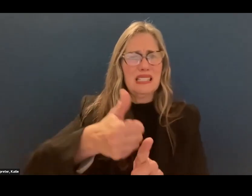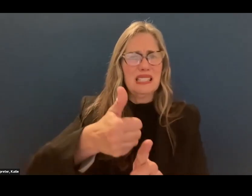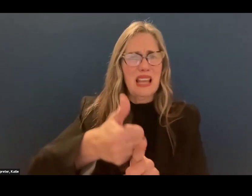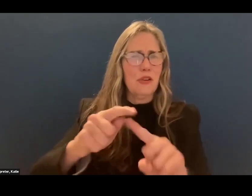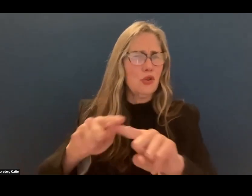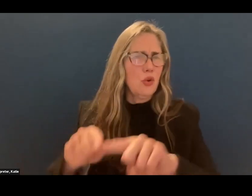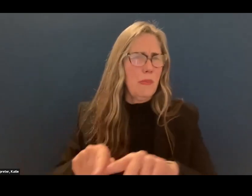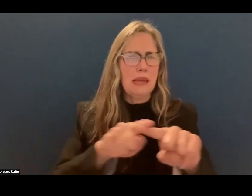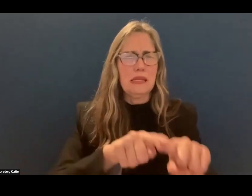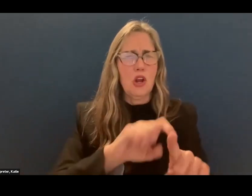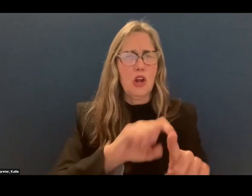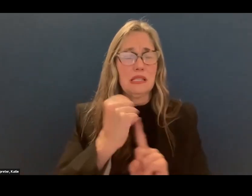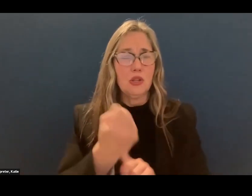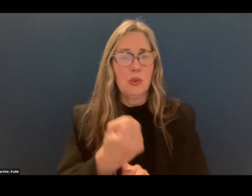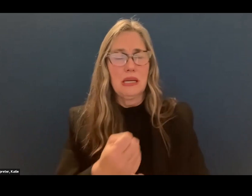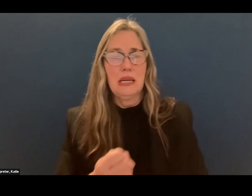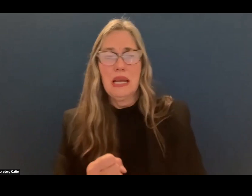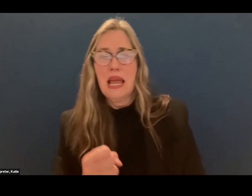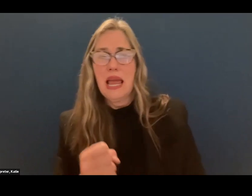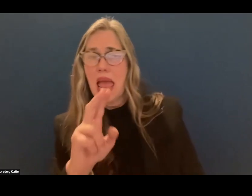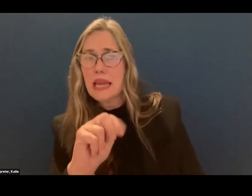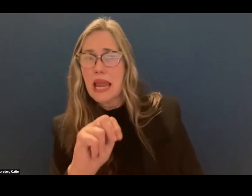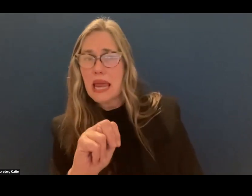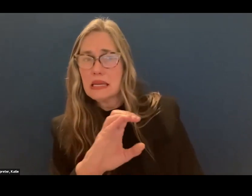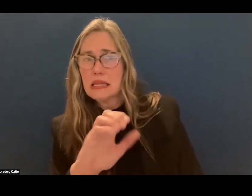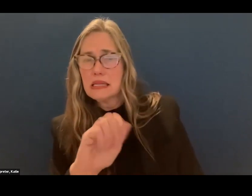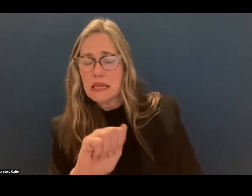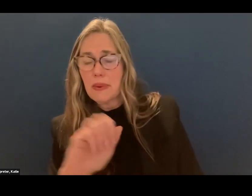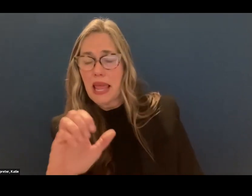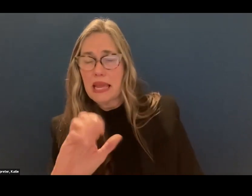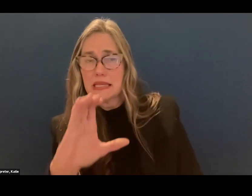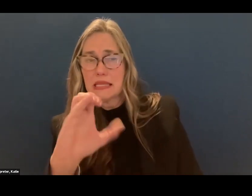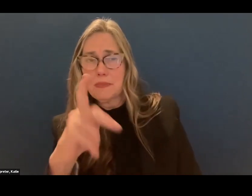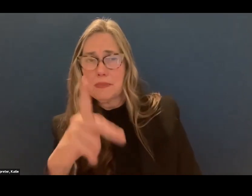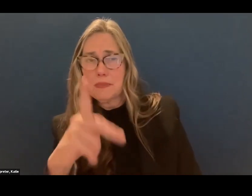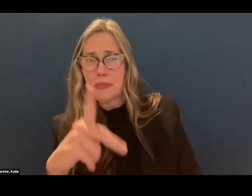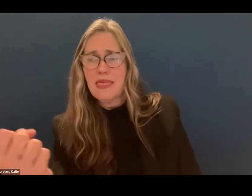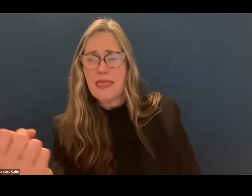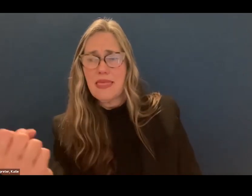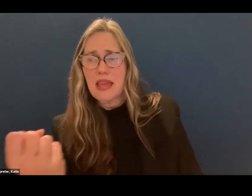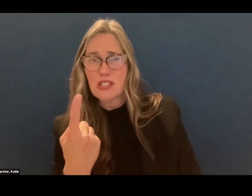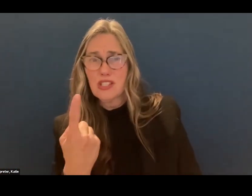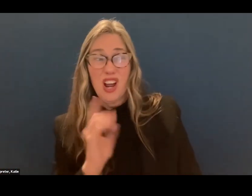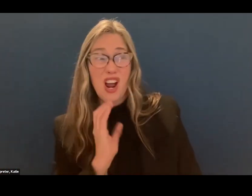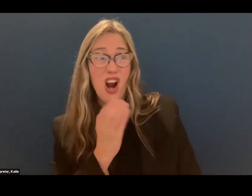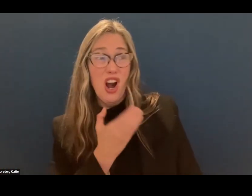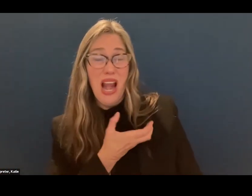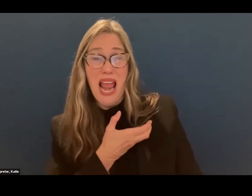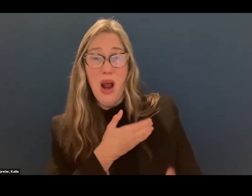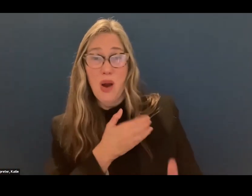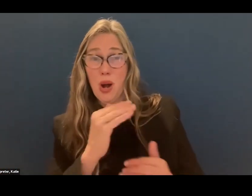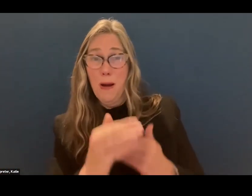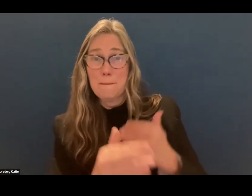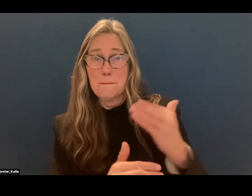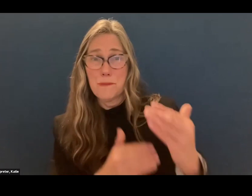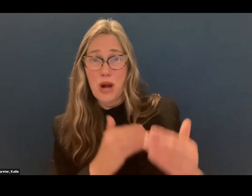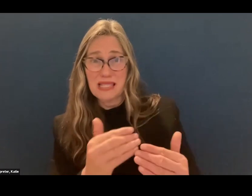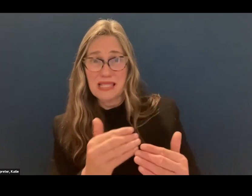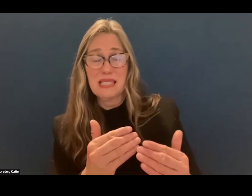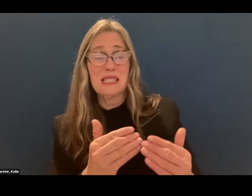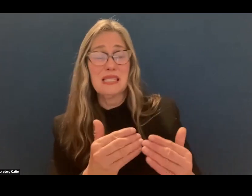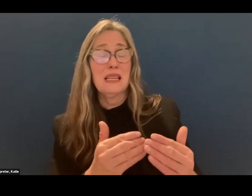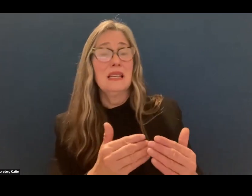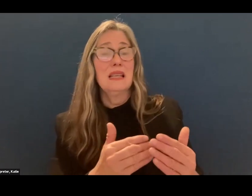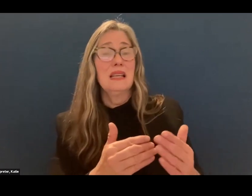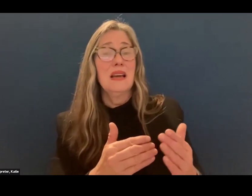that was posed by the NAACP, are our practices, it was procedures, processes,